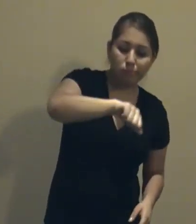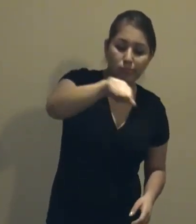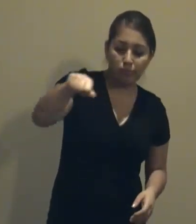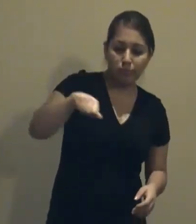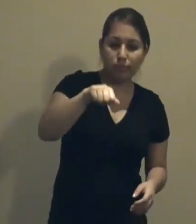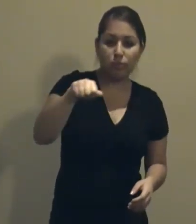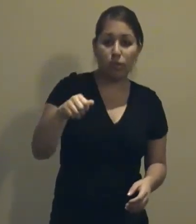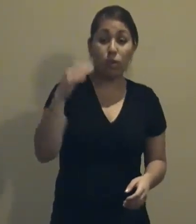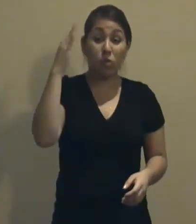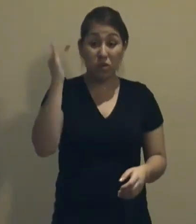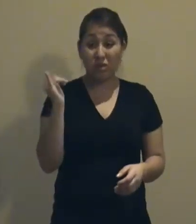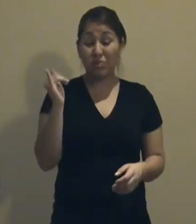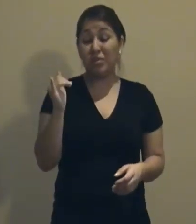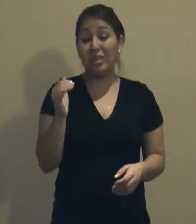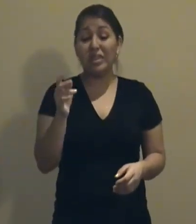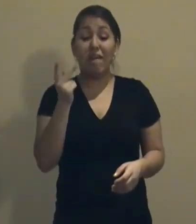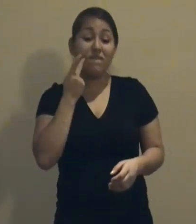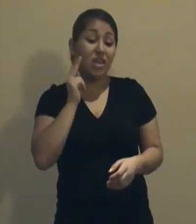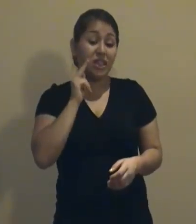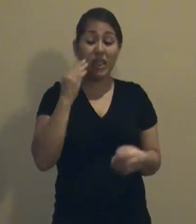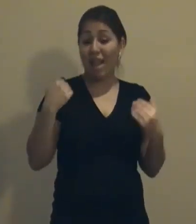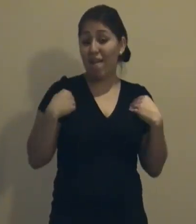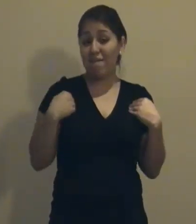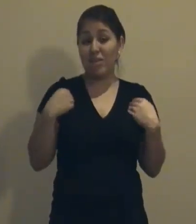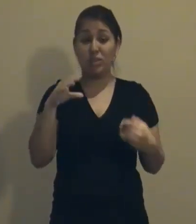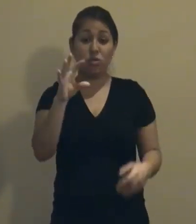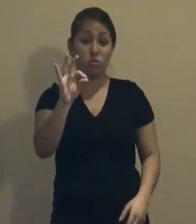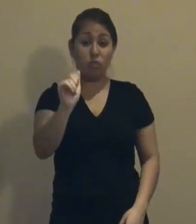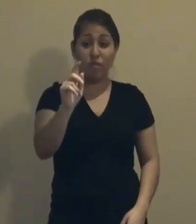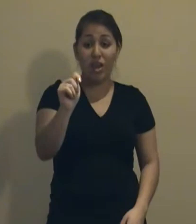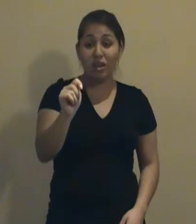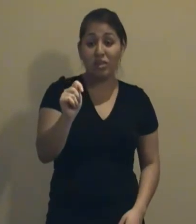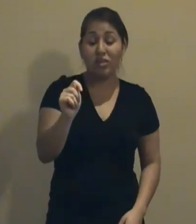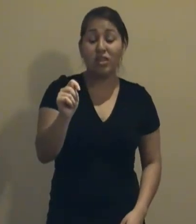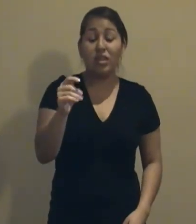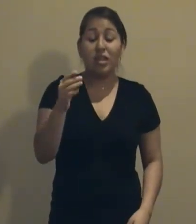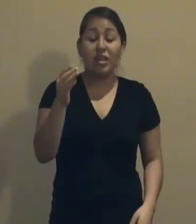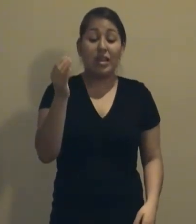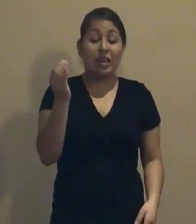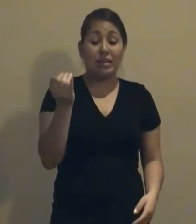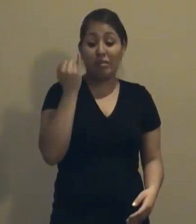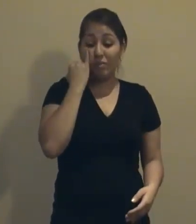them like the chicken does. So if you don't put oil into the pan, they will stick to the bottom of the pan.